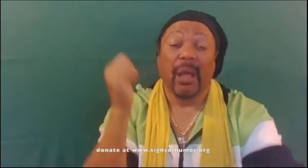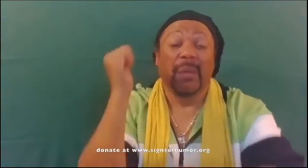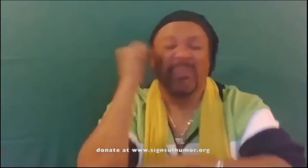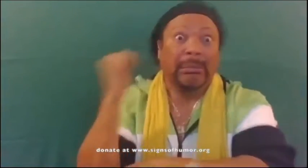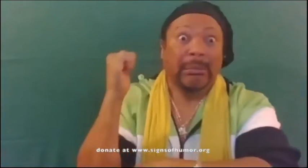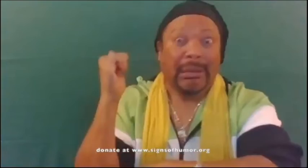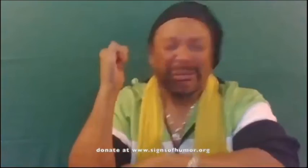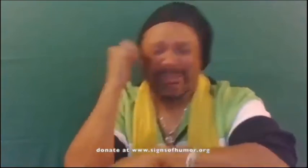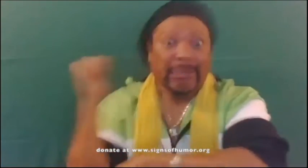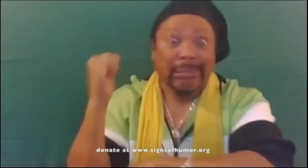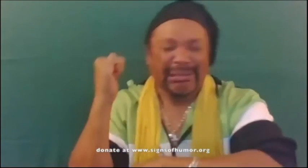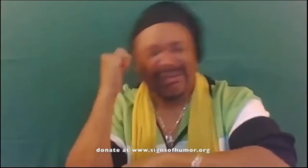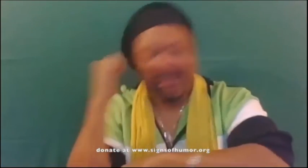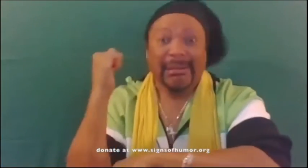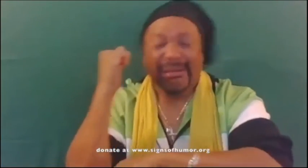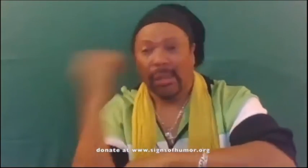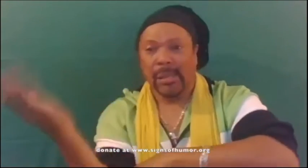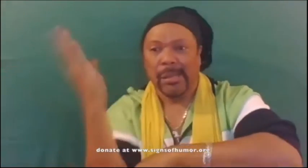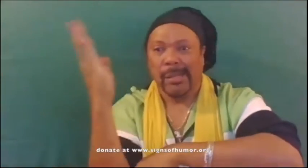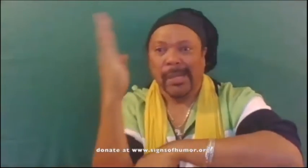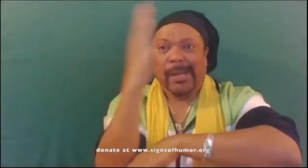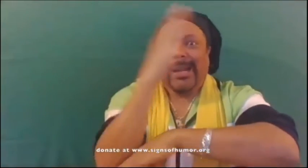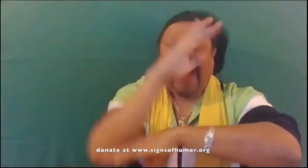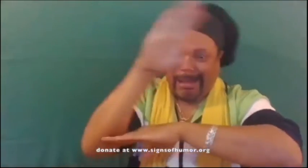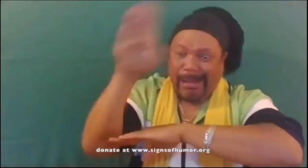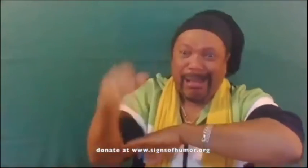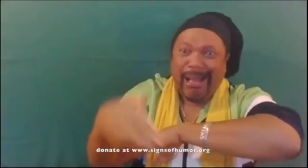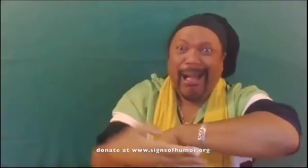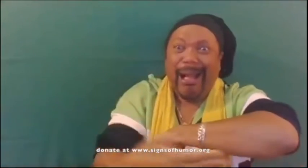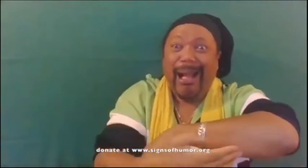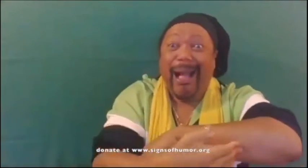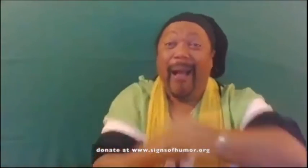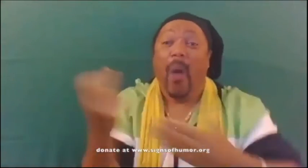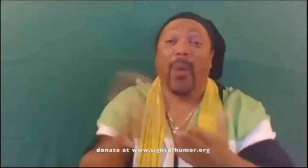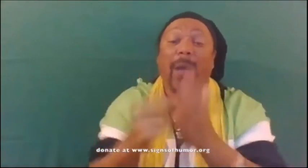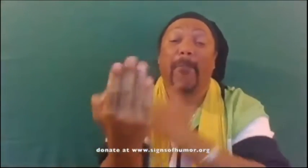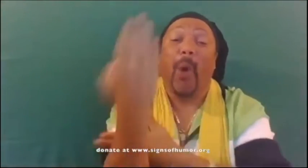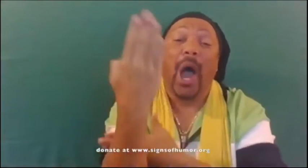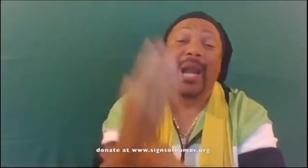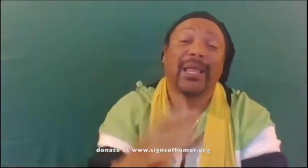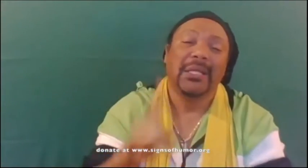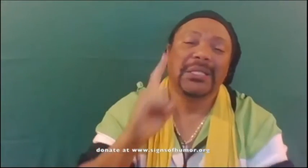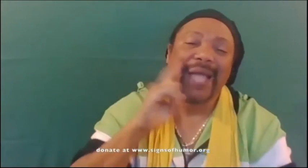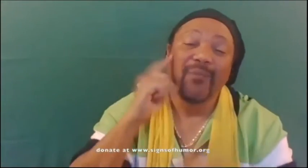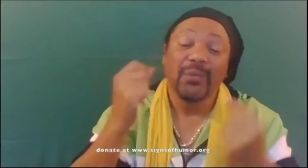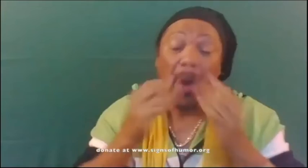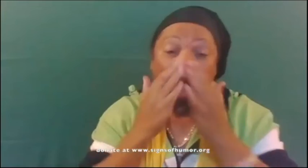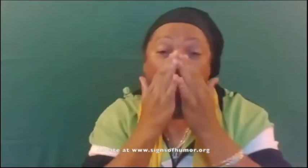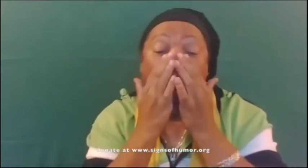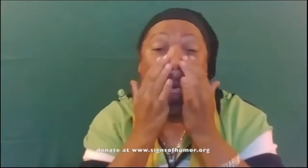people? Oh my God, any moving thing you up all day. You get no rest. Like, why? When I wake up in the